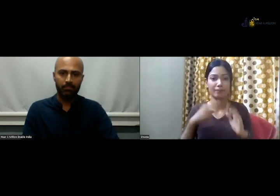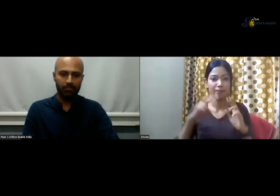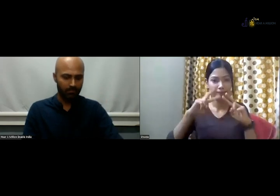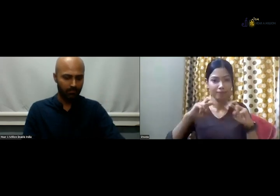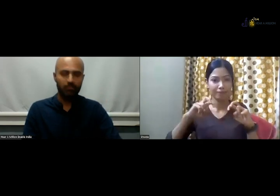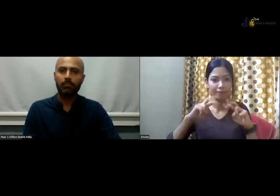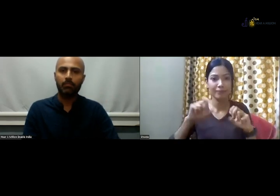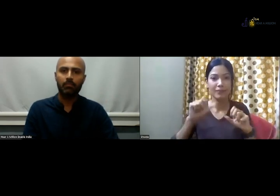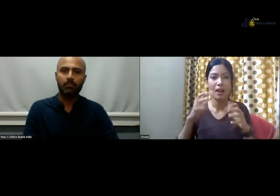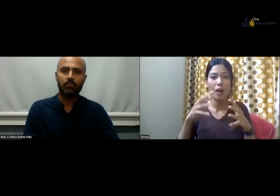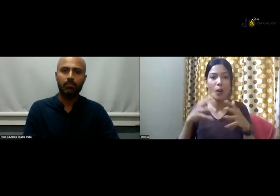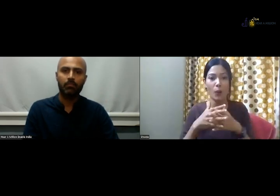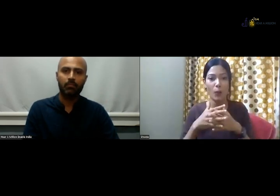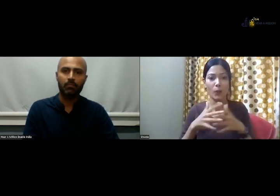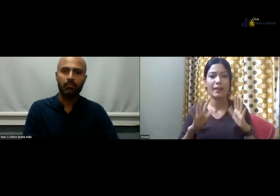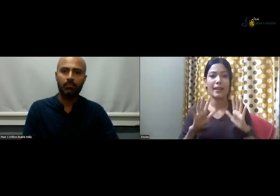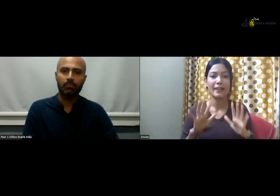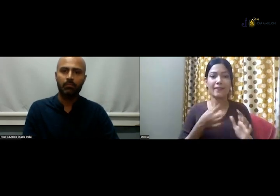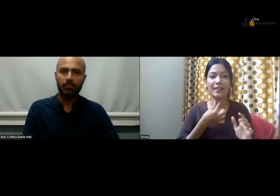Tushar here. Yes, we can see you.